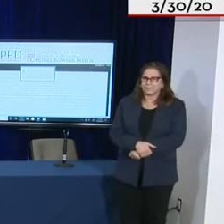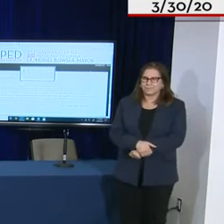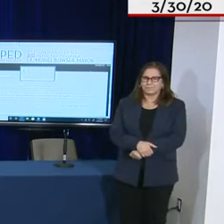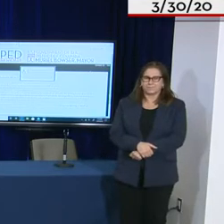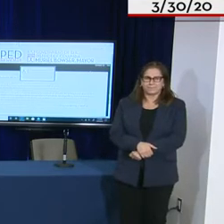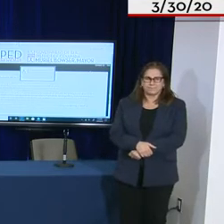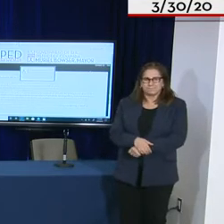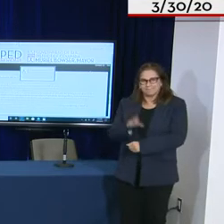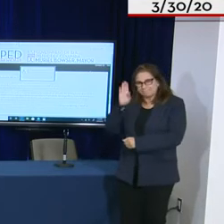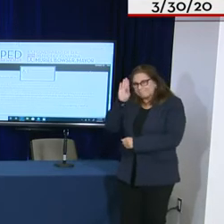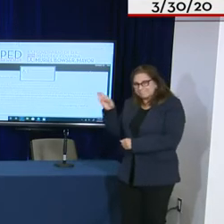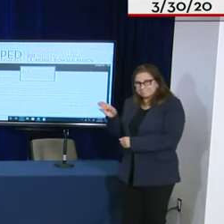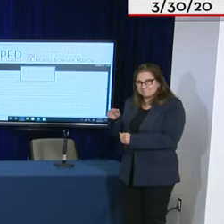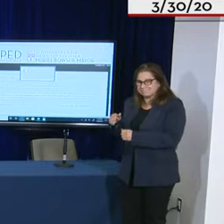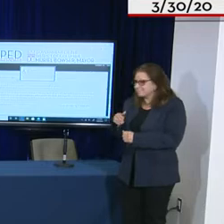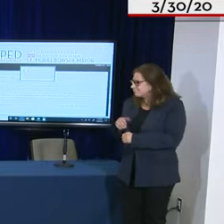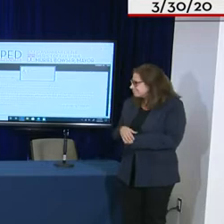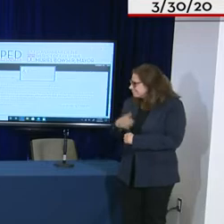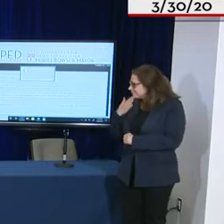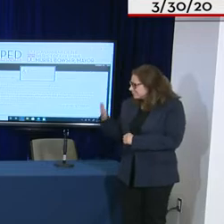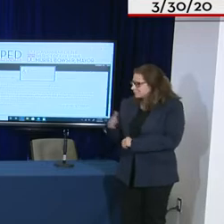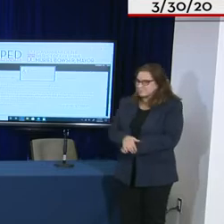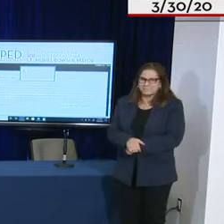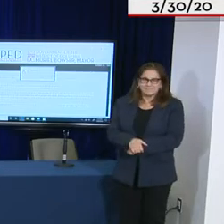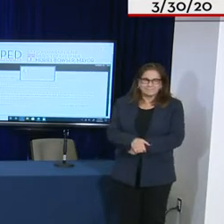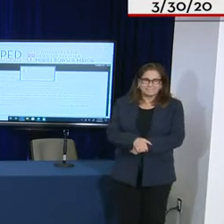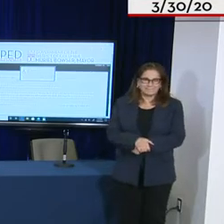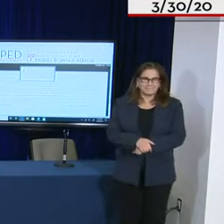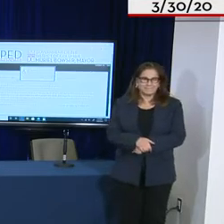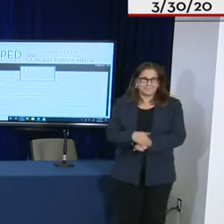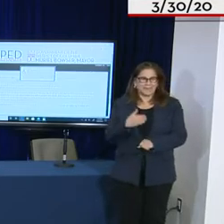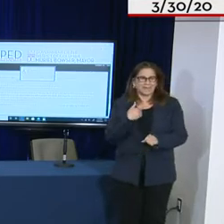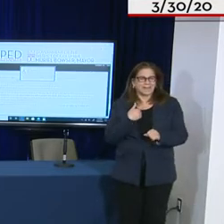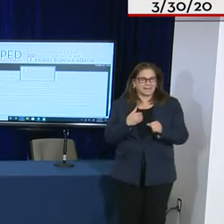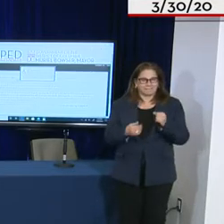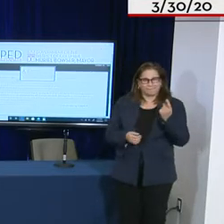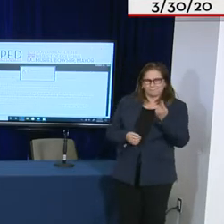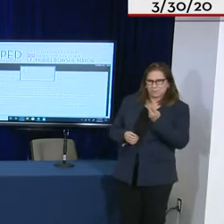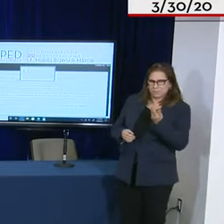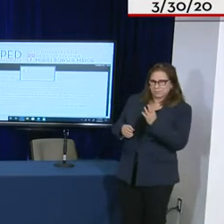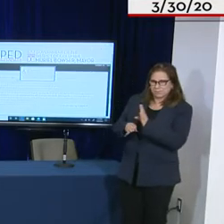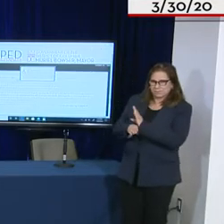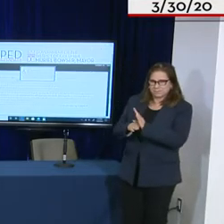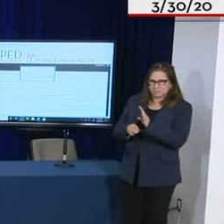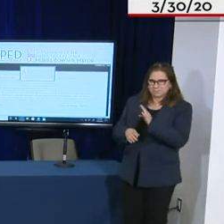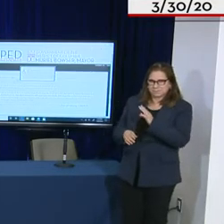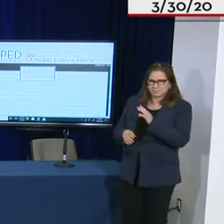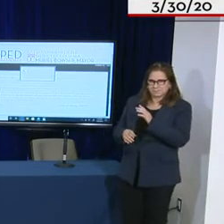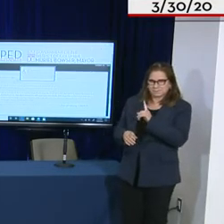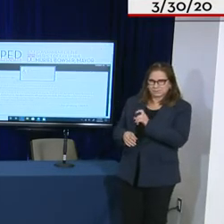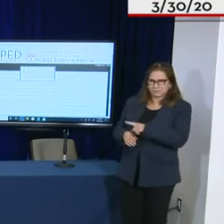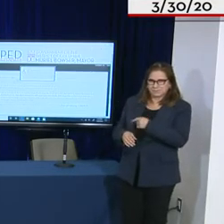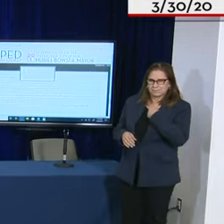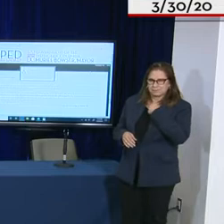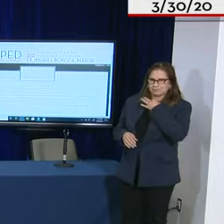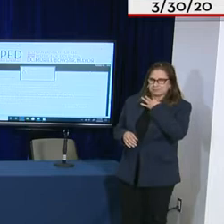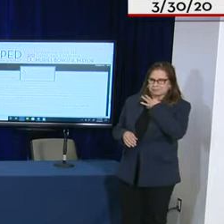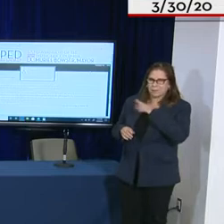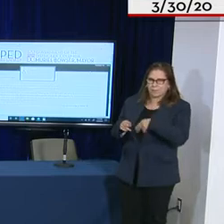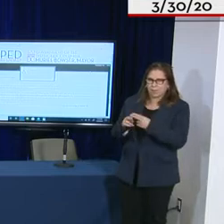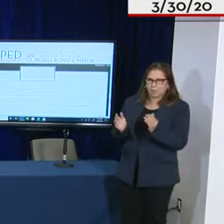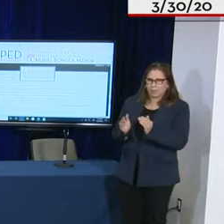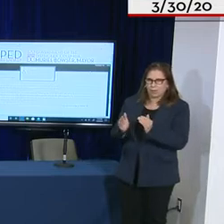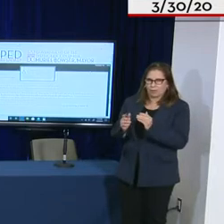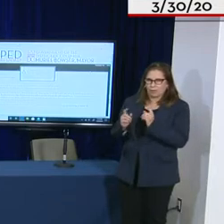Hi, thanks so much. I have a couple of businesses that are curious about how the micro grant will be dispersed. Is it going to